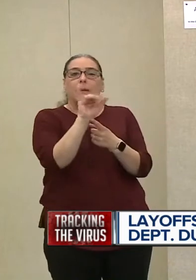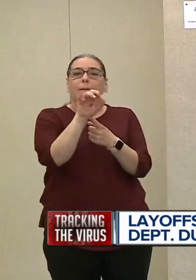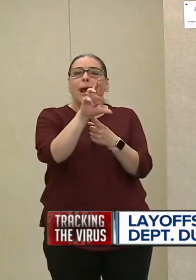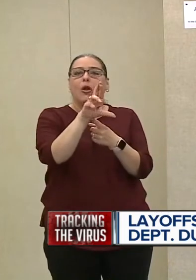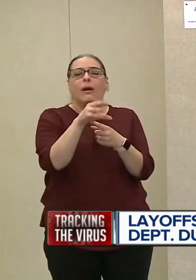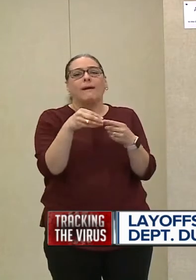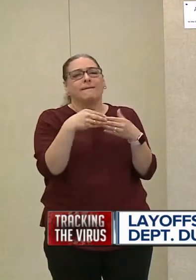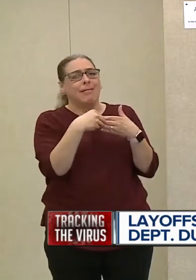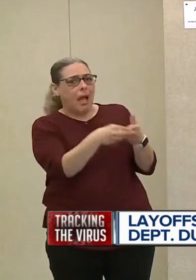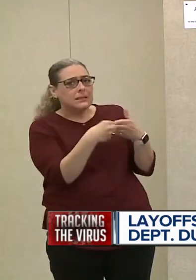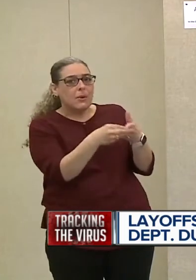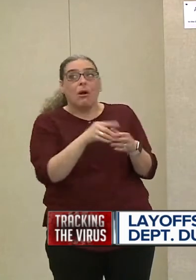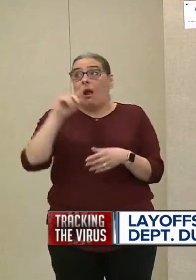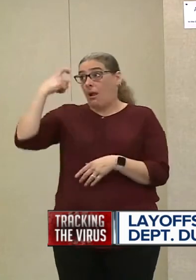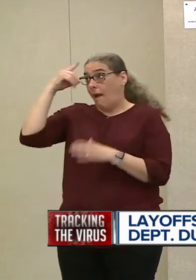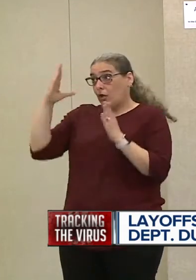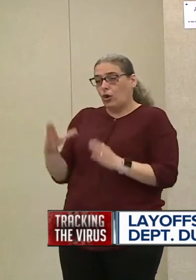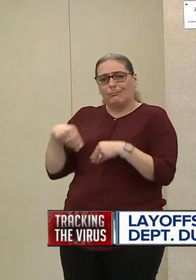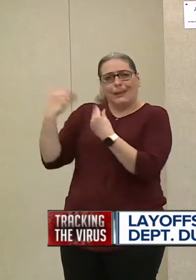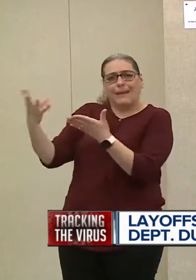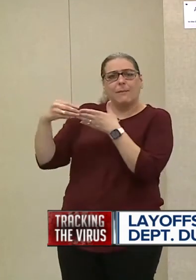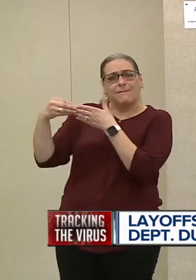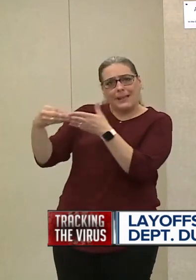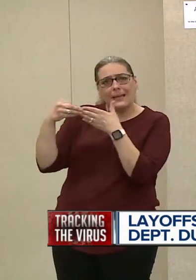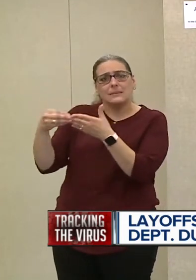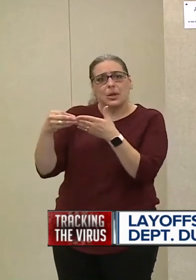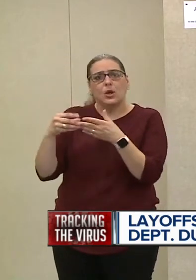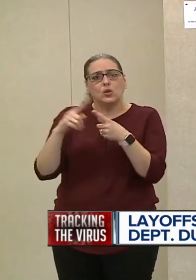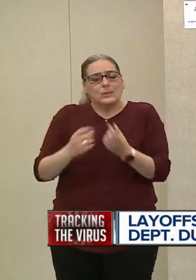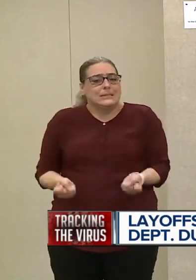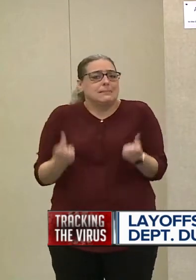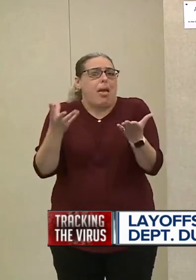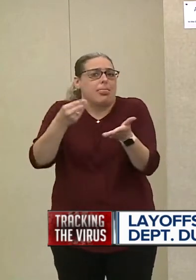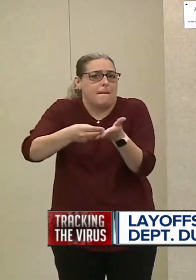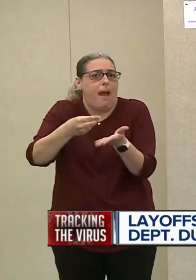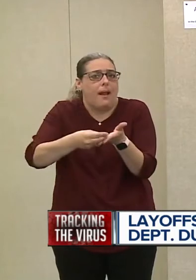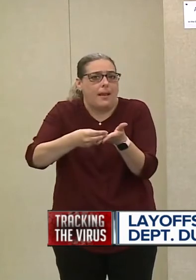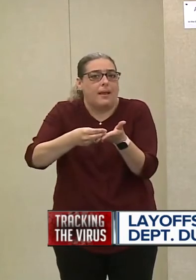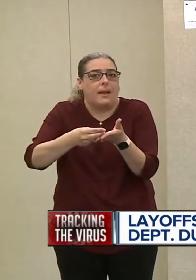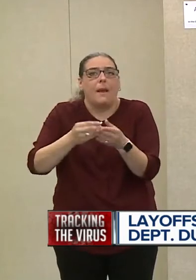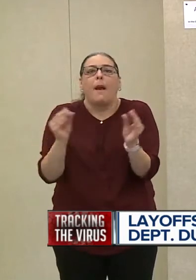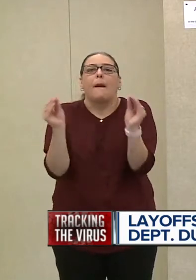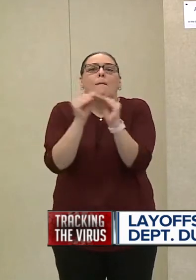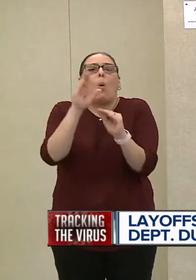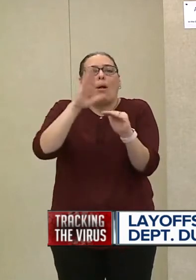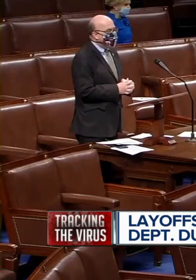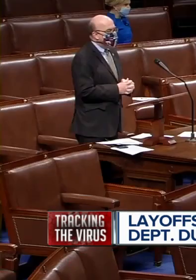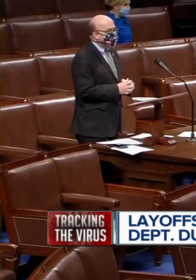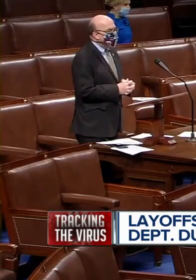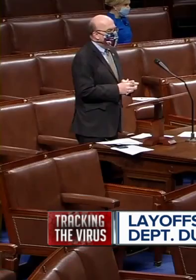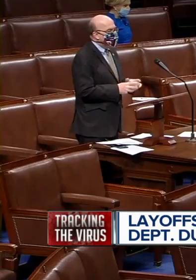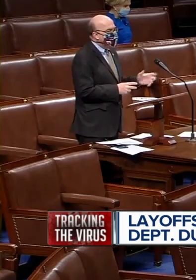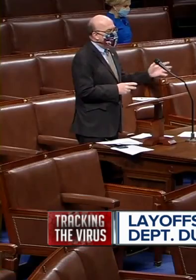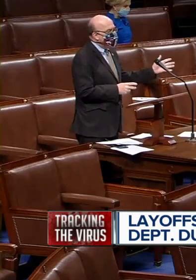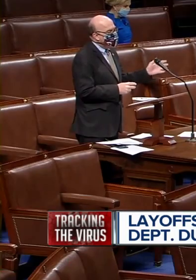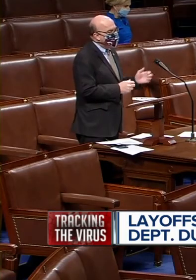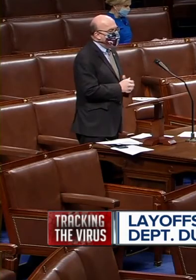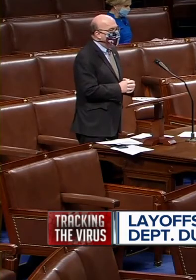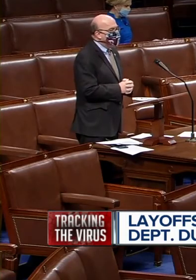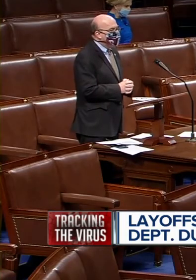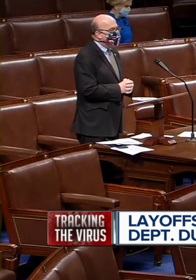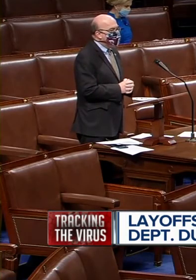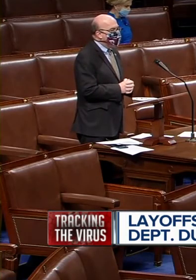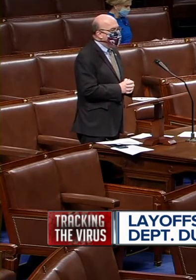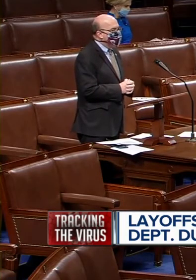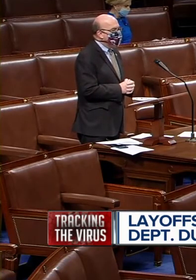governor, in our counties, the flexibility to spend this money more than just a direct expense. Bacon says the bill